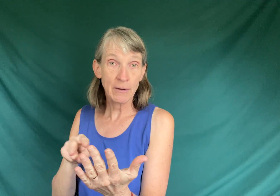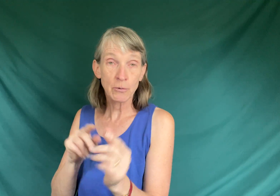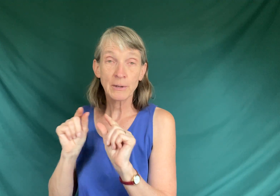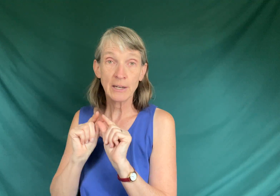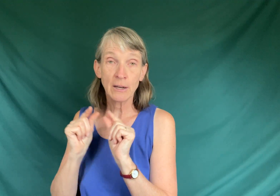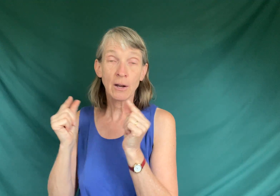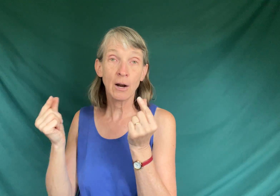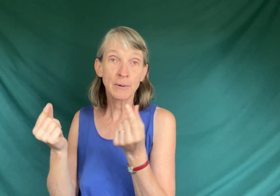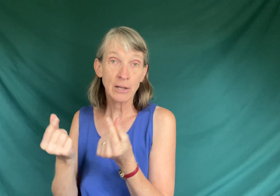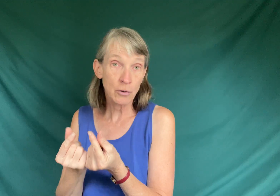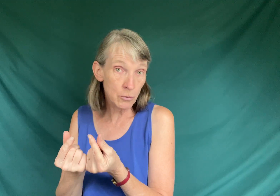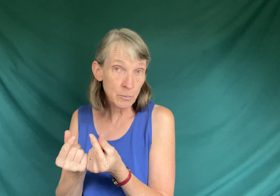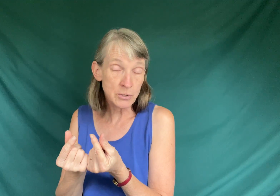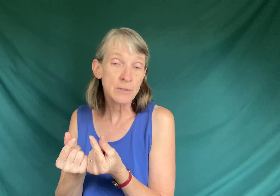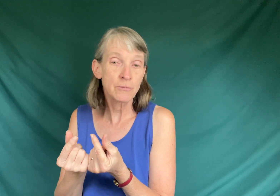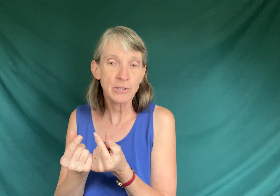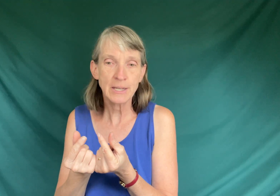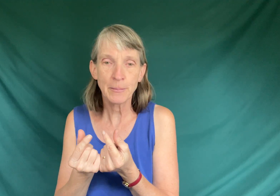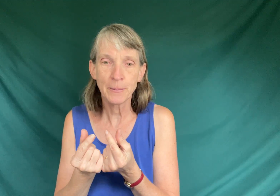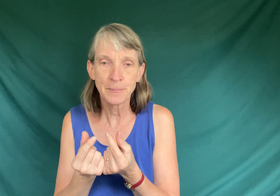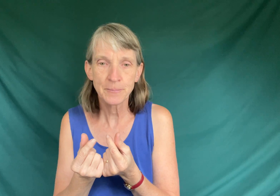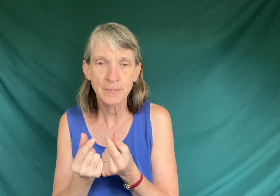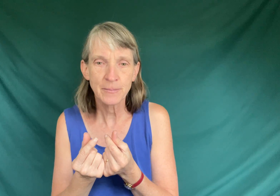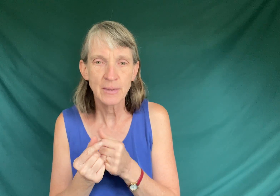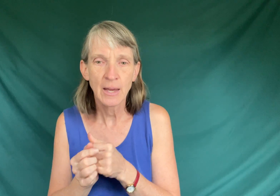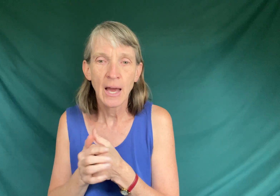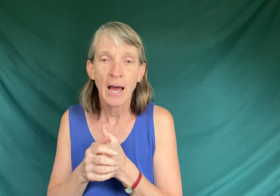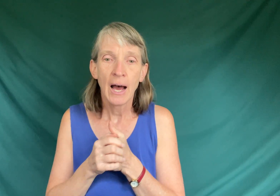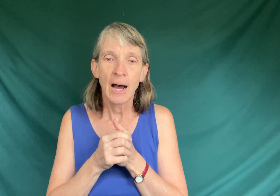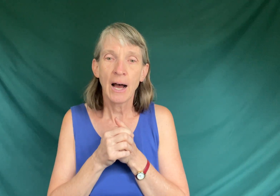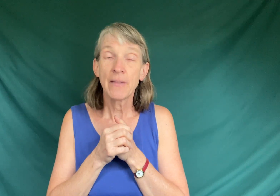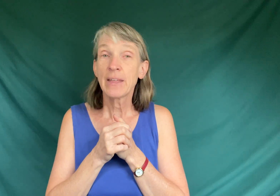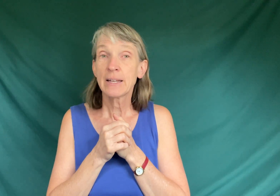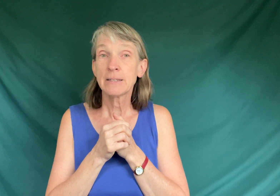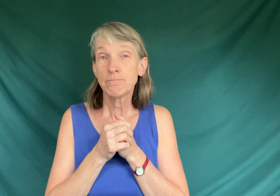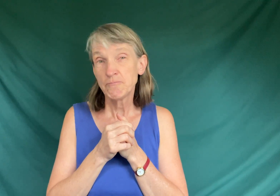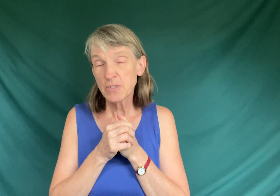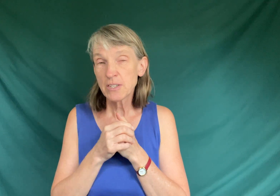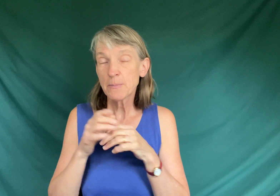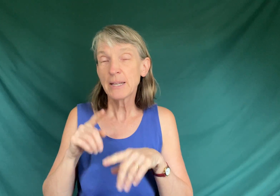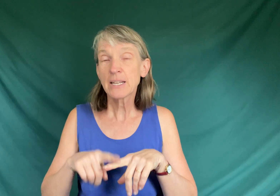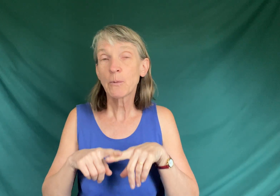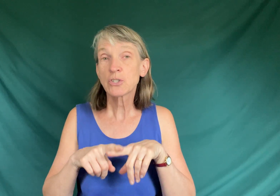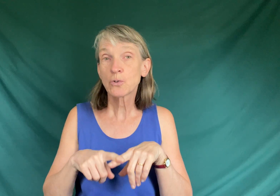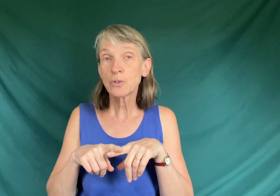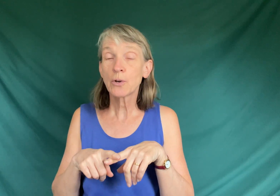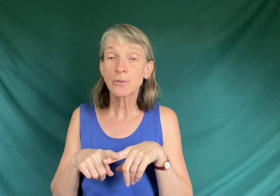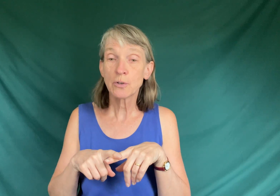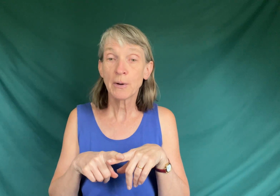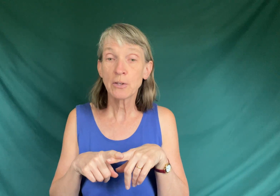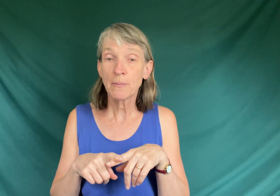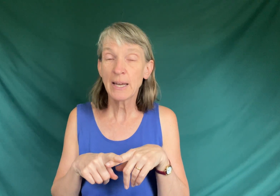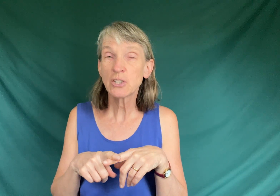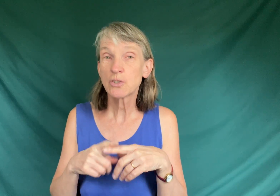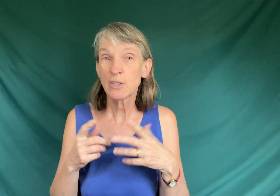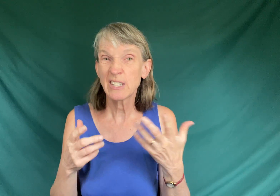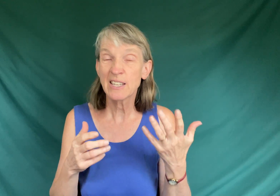our reading groups, for example. Then it depends on what school you go to, but you might, instead of